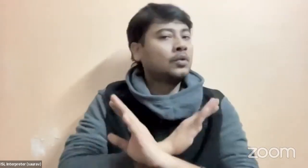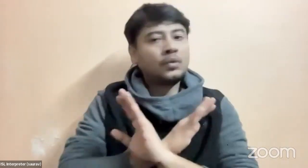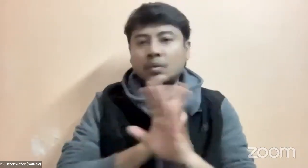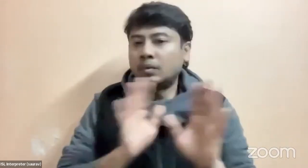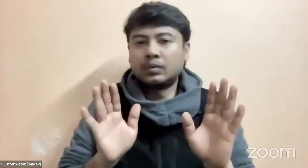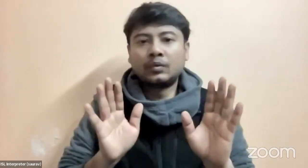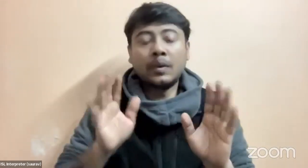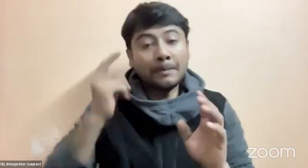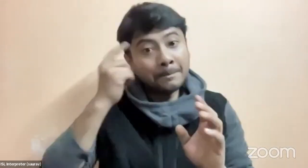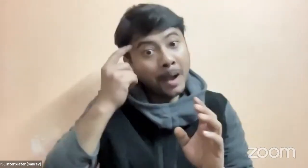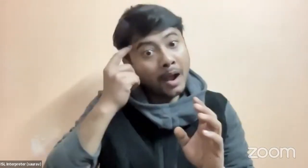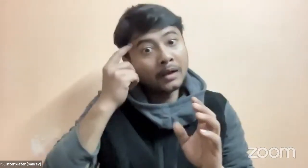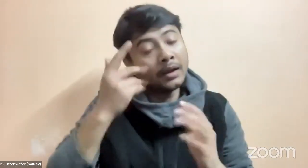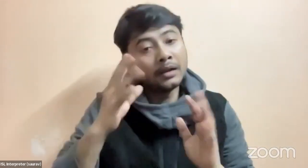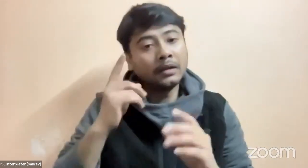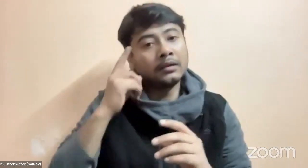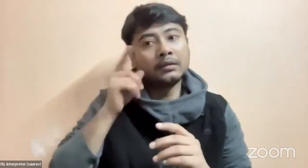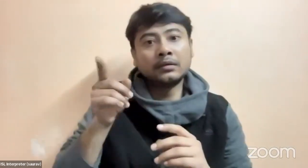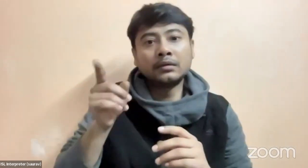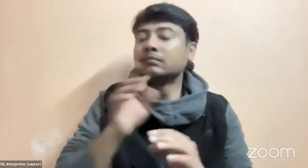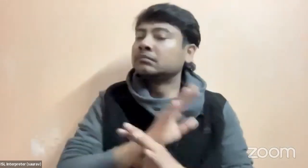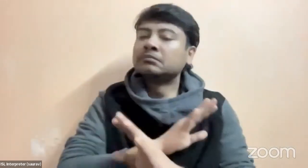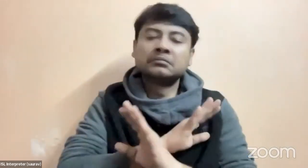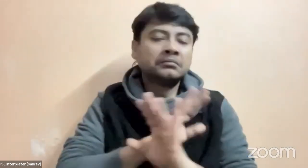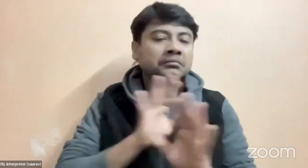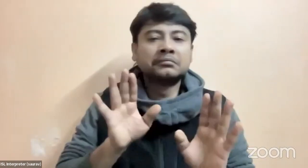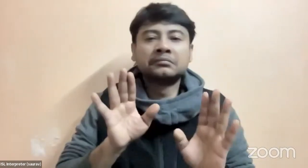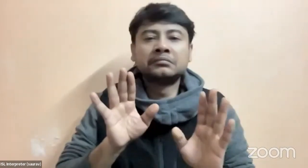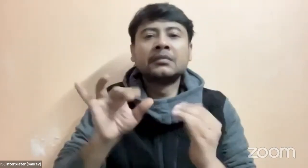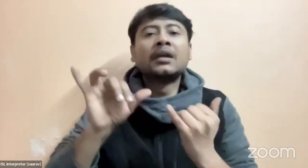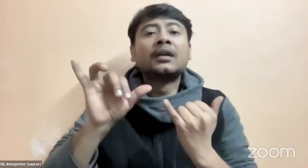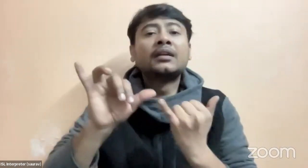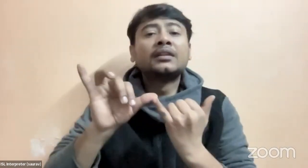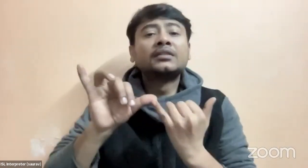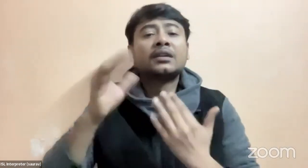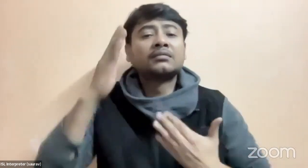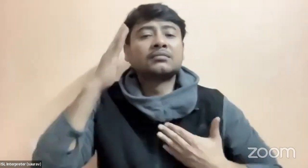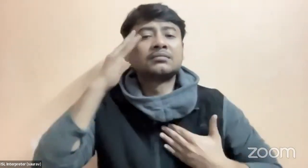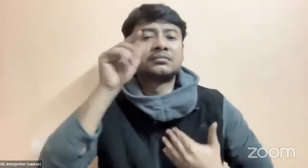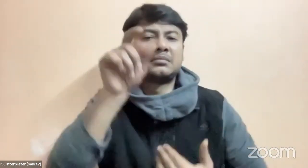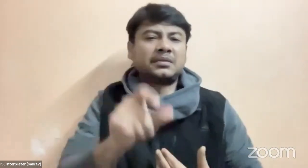should always, always respect Krishna's devotees.